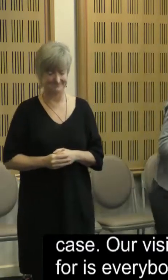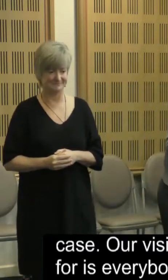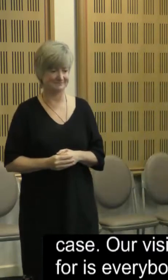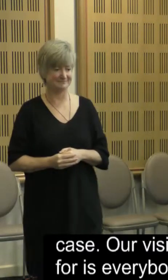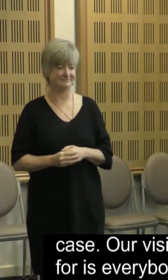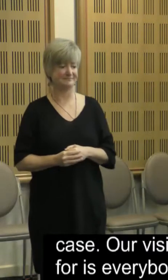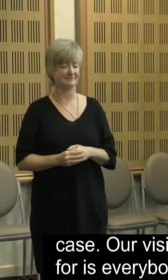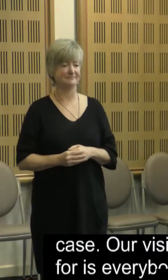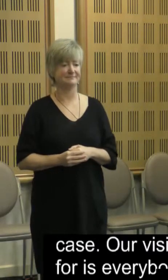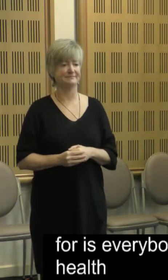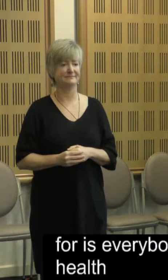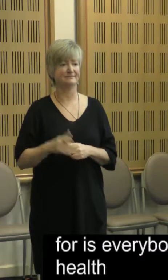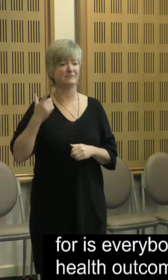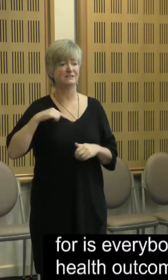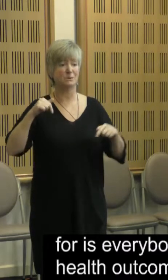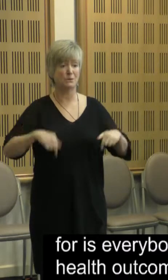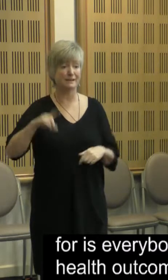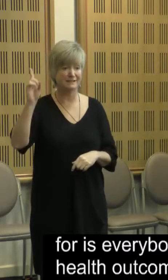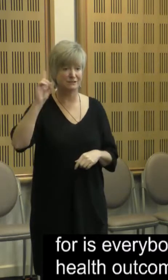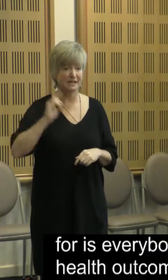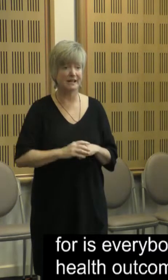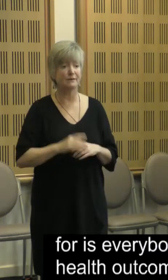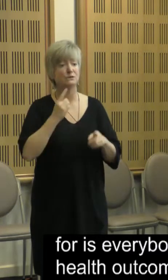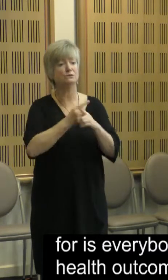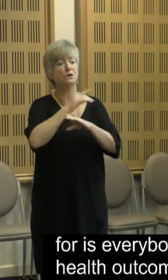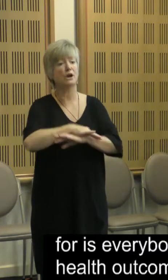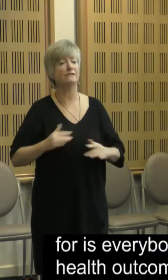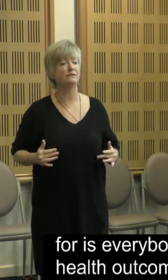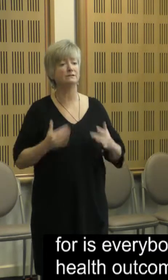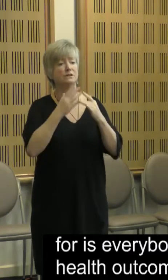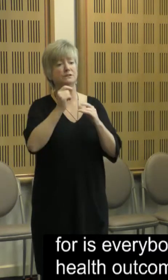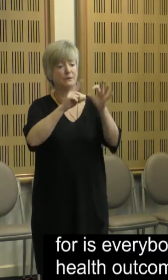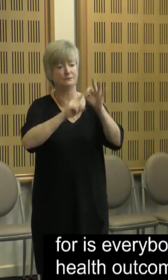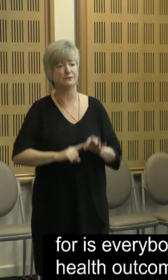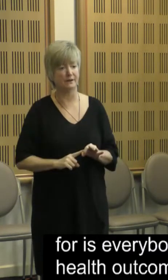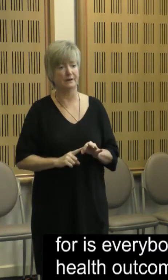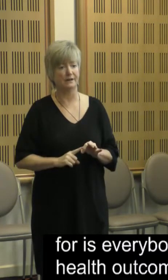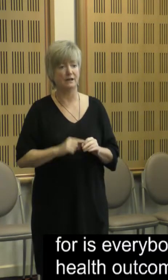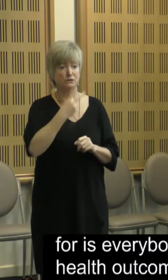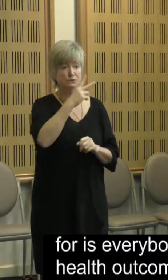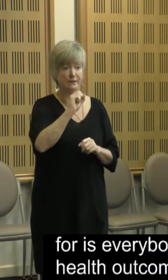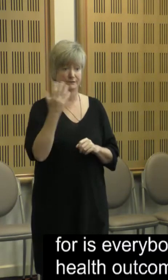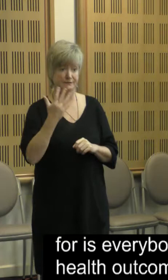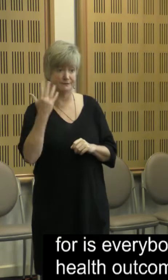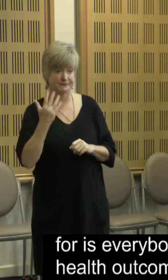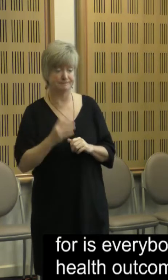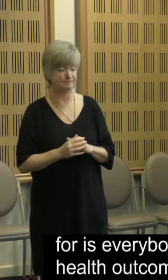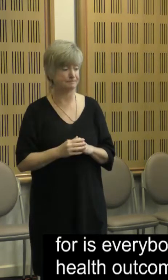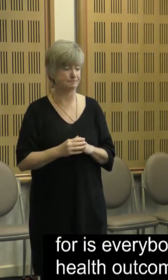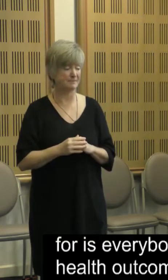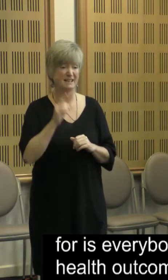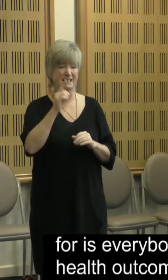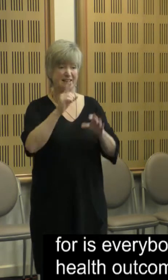Okay, so the reason I'm here to talk to you today is about some of the results that we got from our last VicHealth Indicators survey, which is in 2015. Now this survey